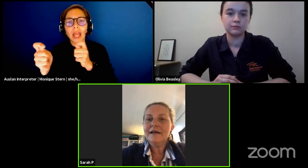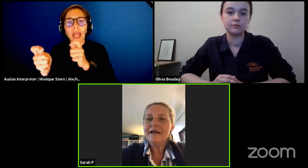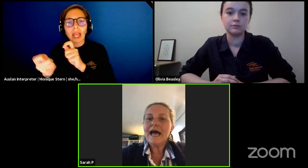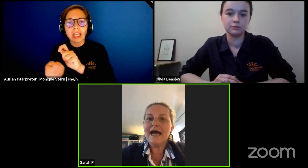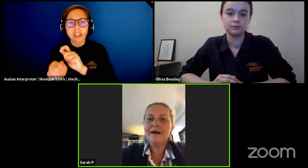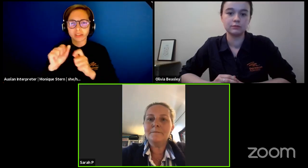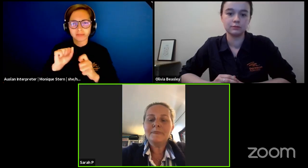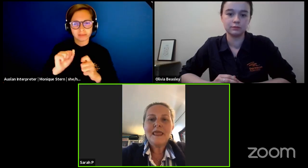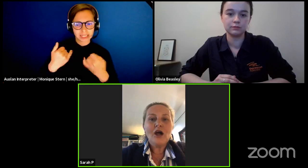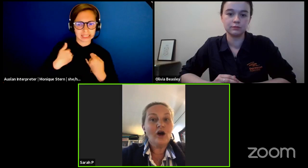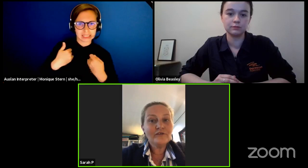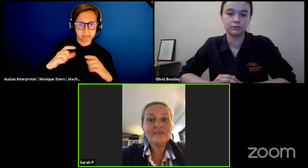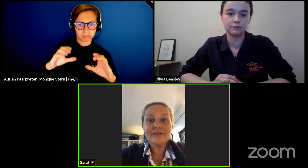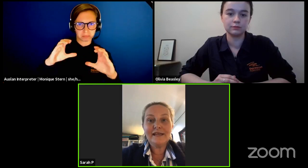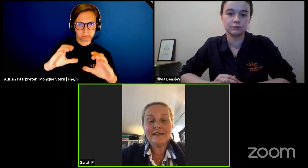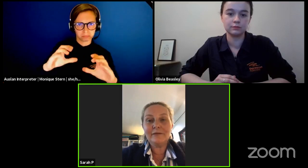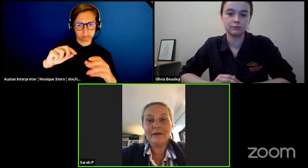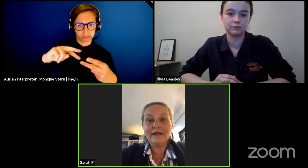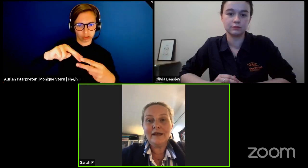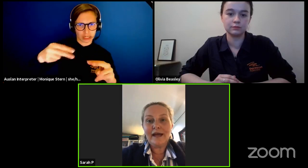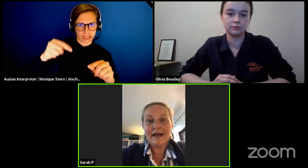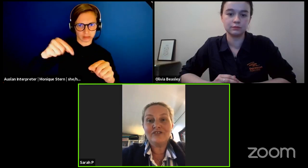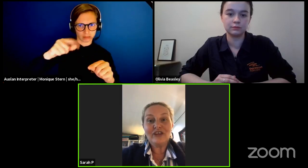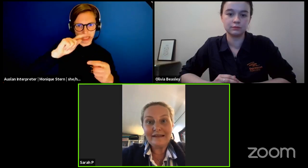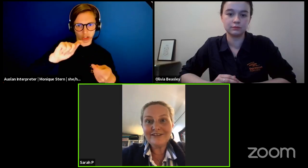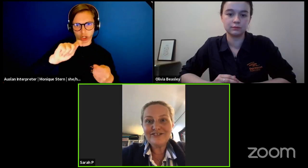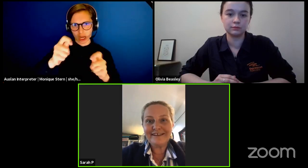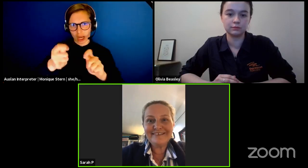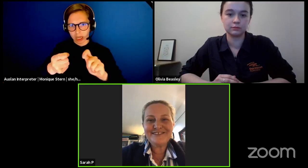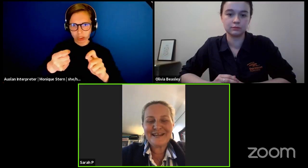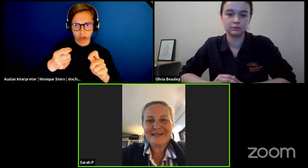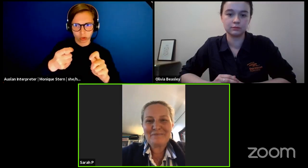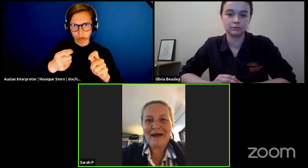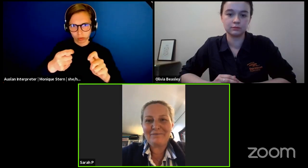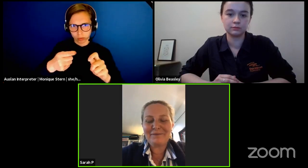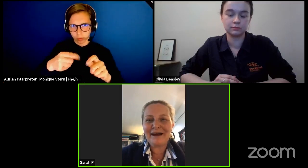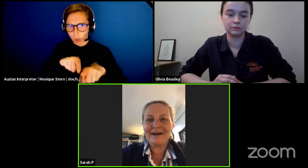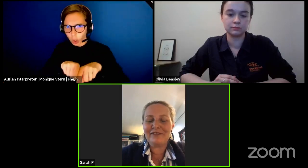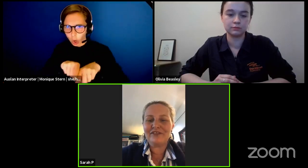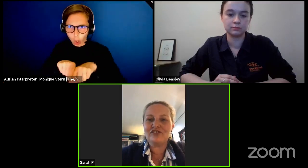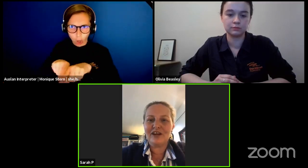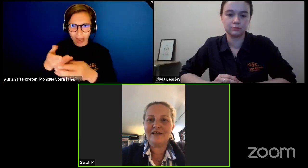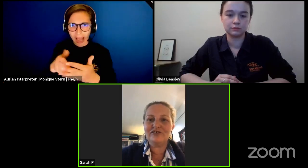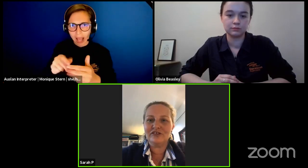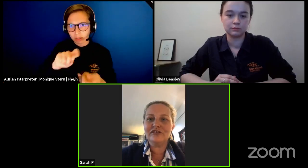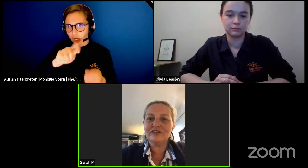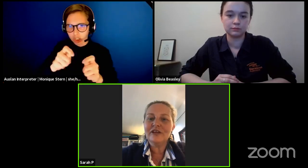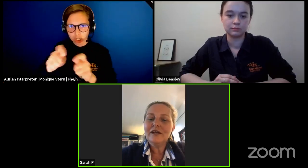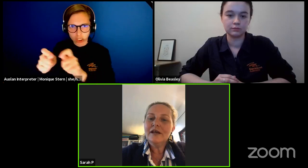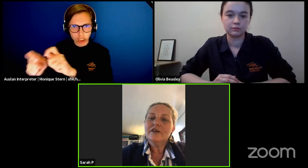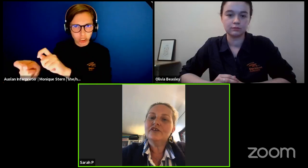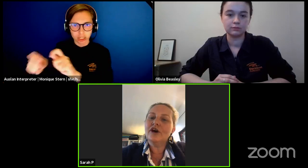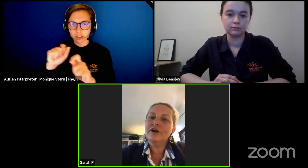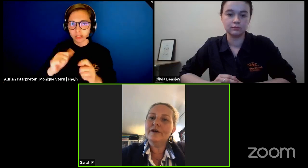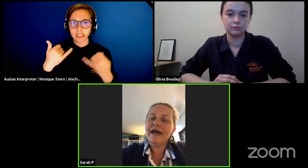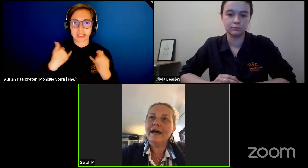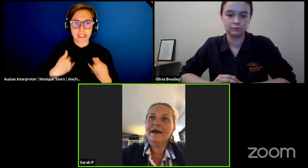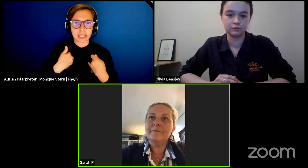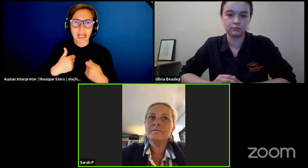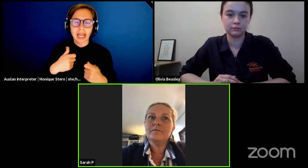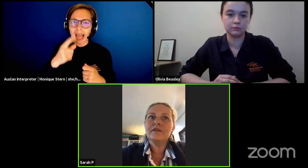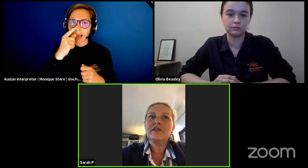COVID-19, obviously it can be challenging to keep up with the changes.